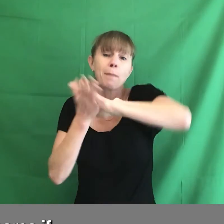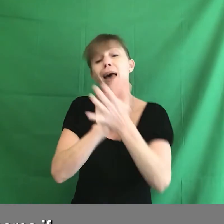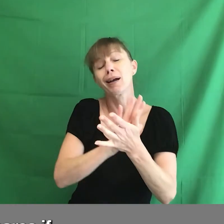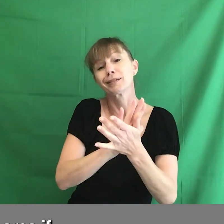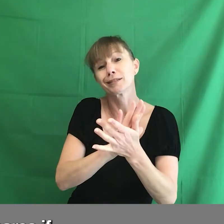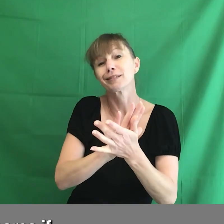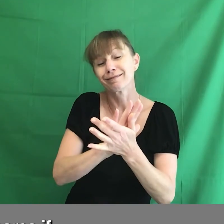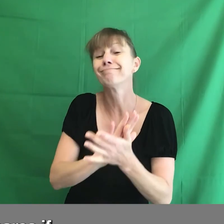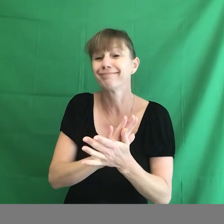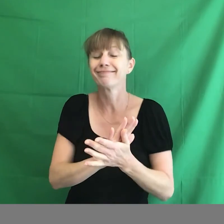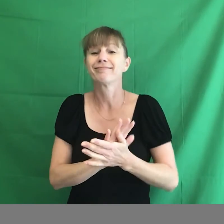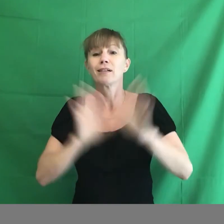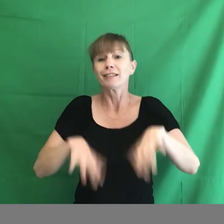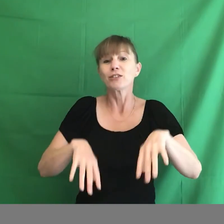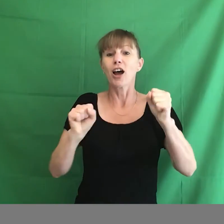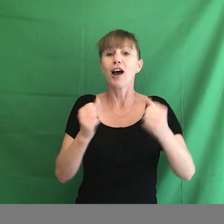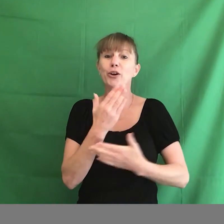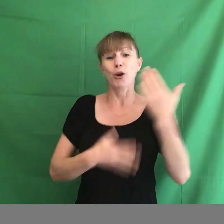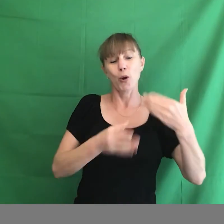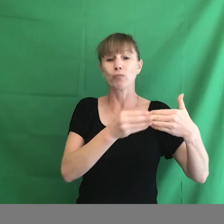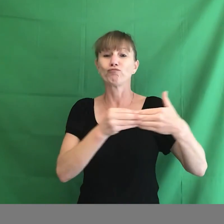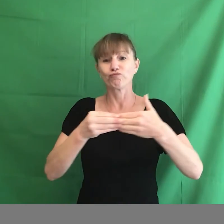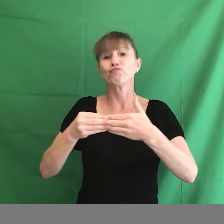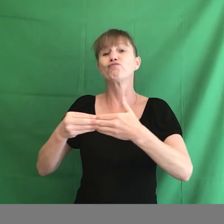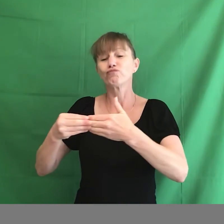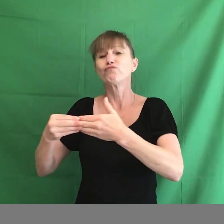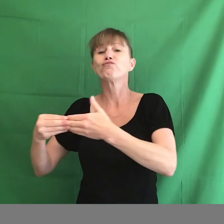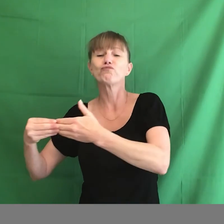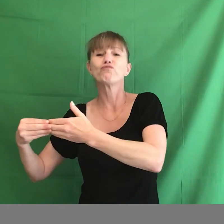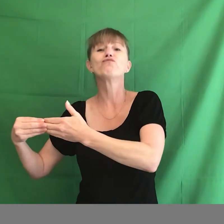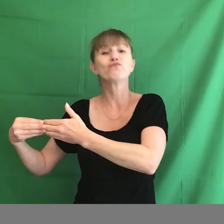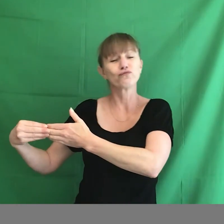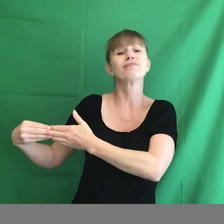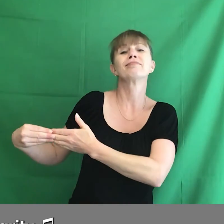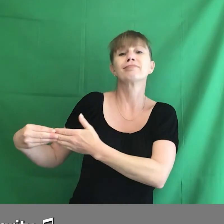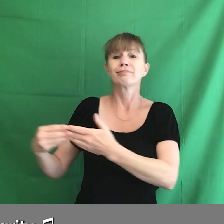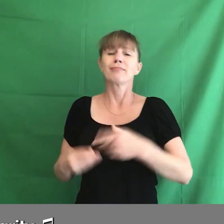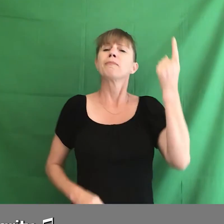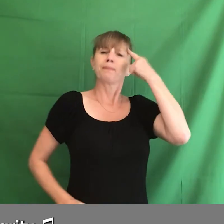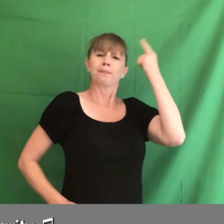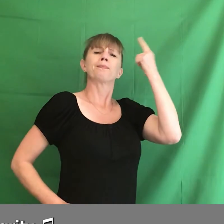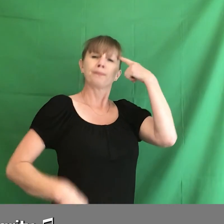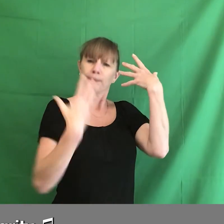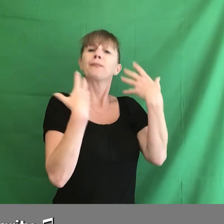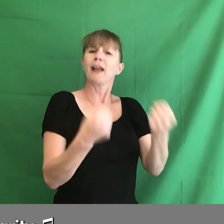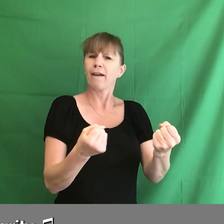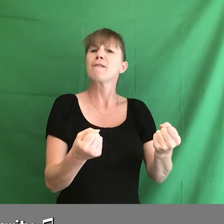blush is a mess? Start a new fashion, buckle the trends, emphasize